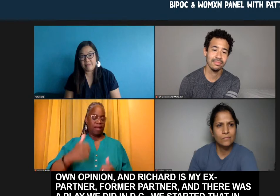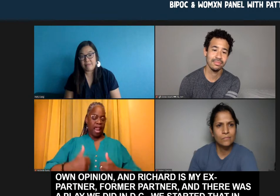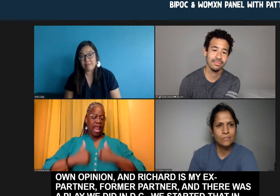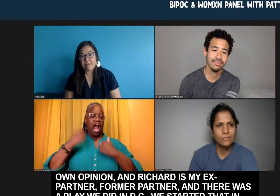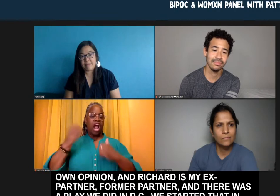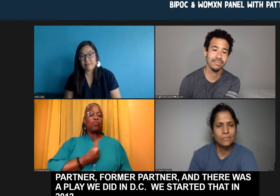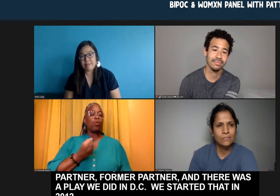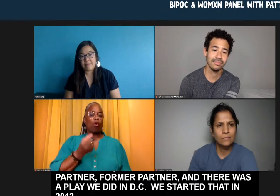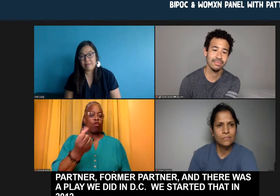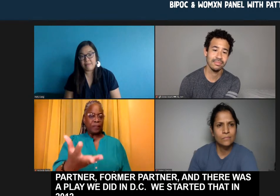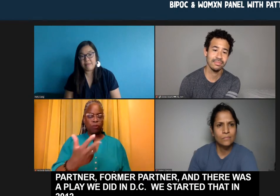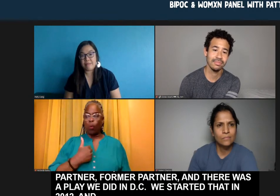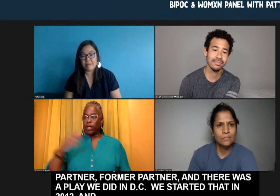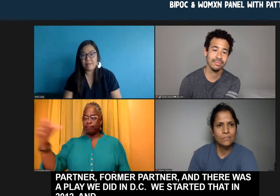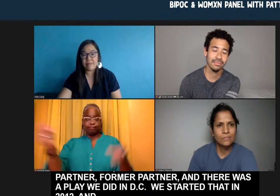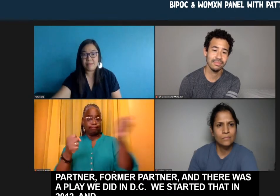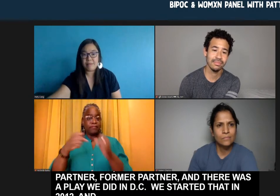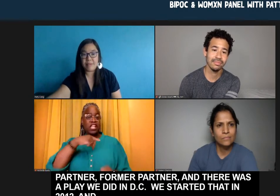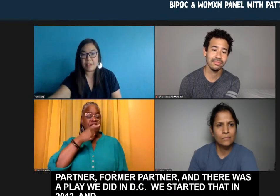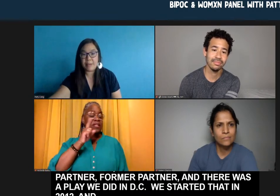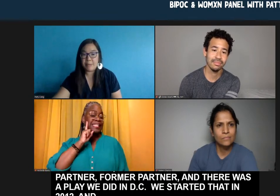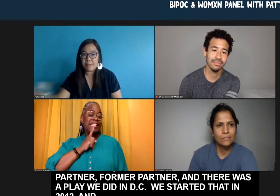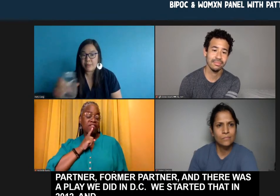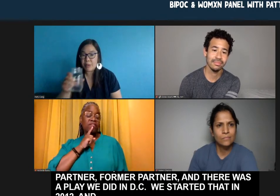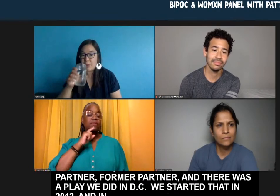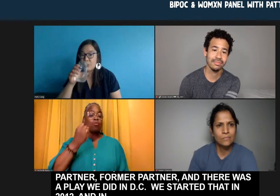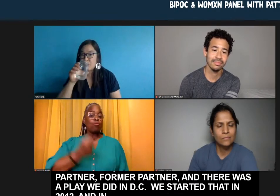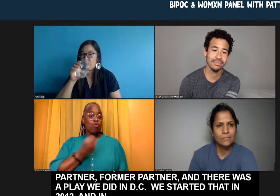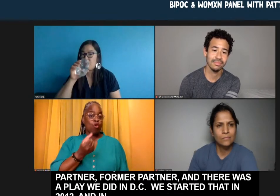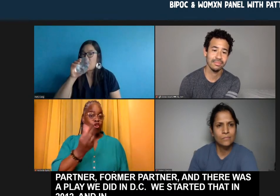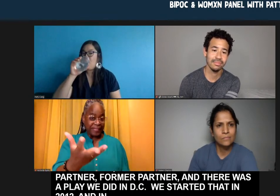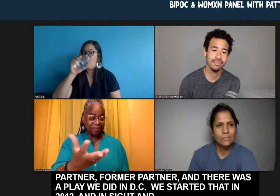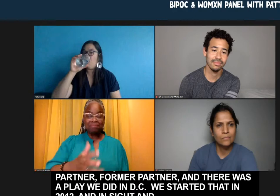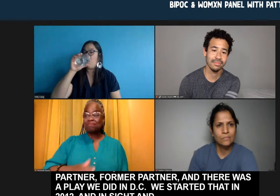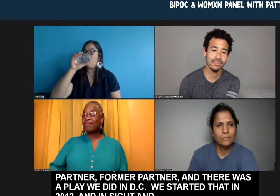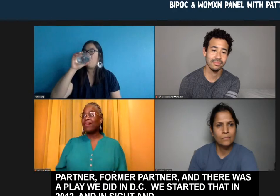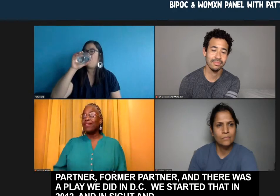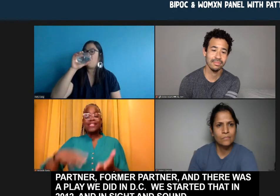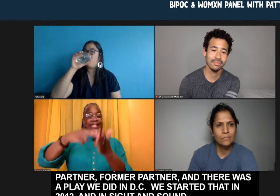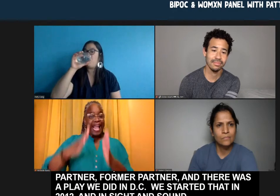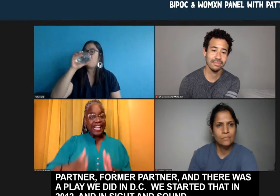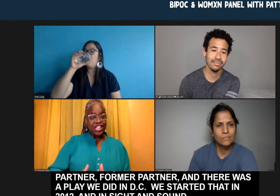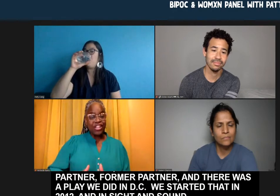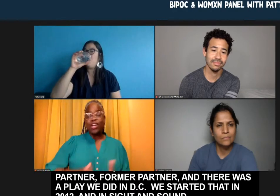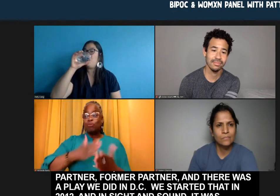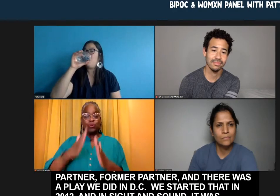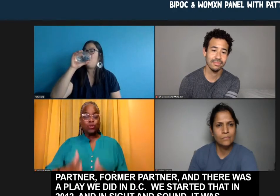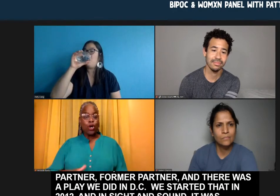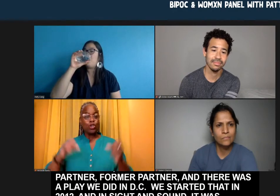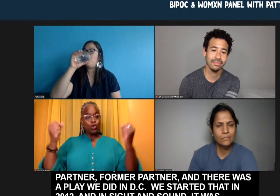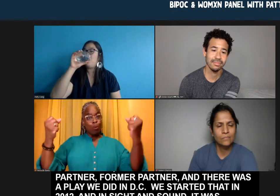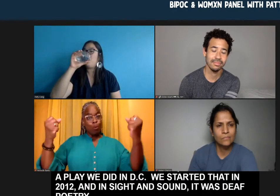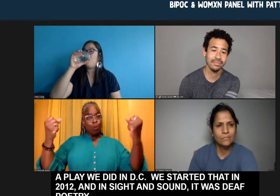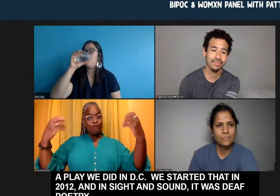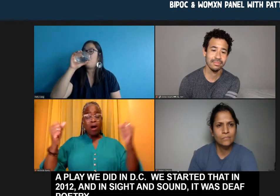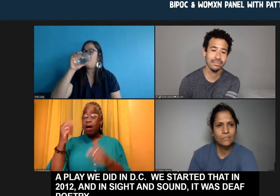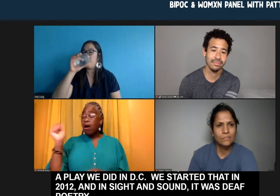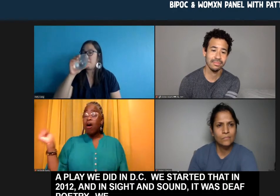Sight and Sound, it was deaf poetry. And so we brought deaf poets, dancers,